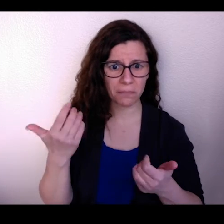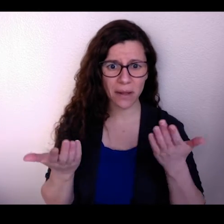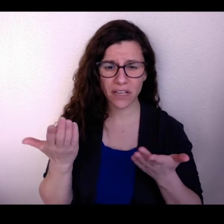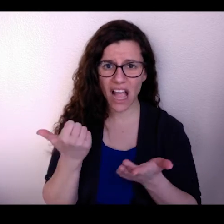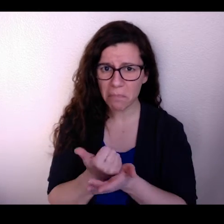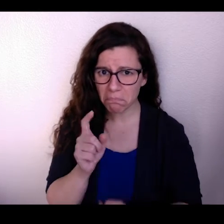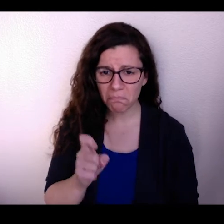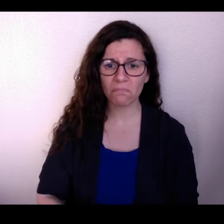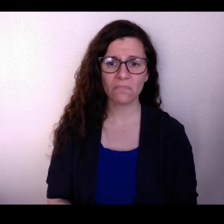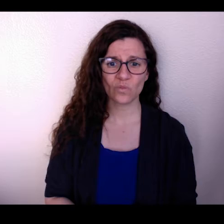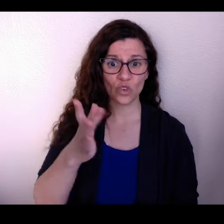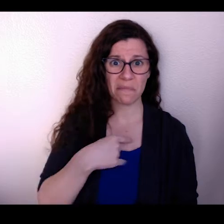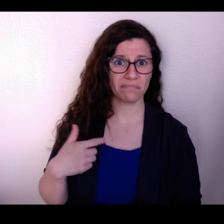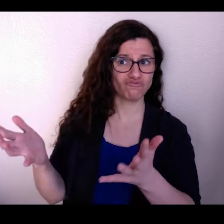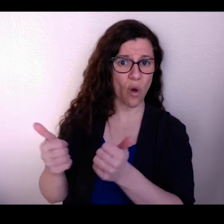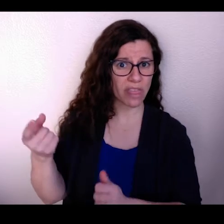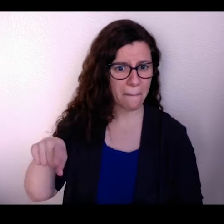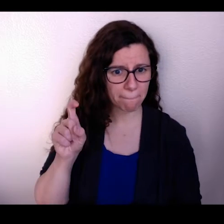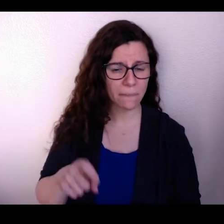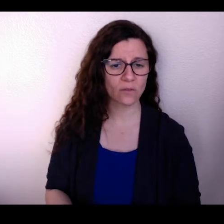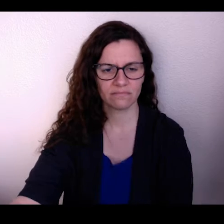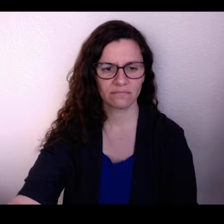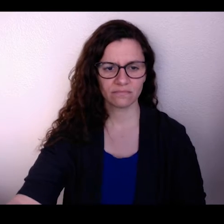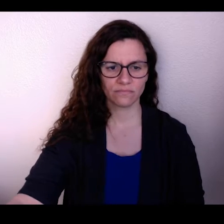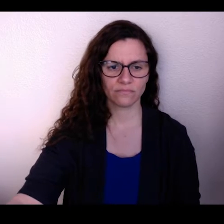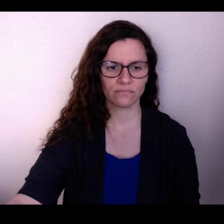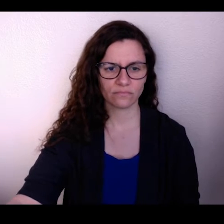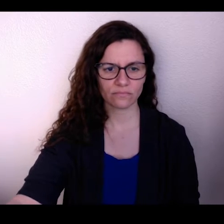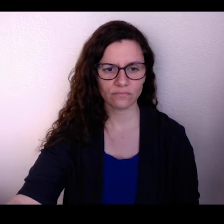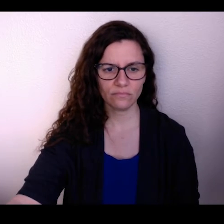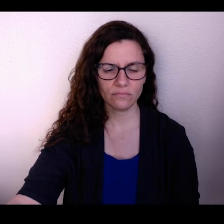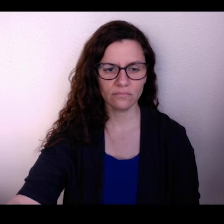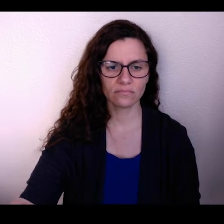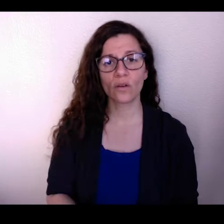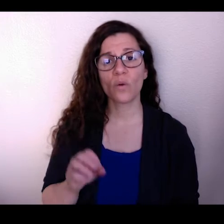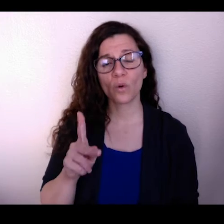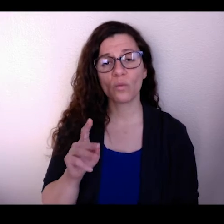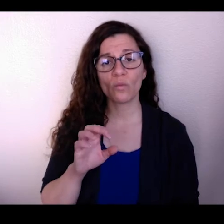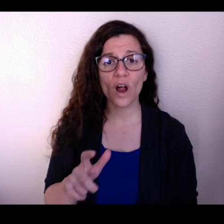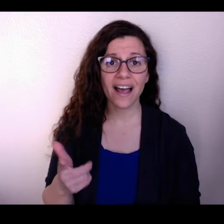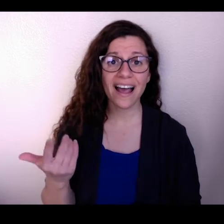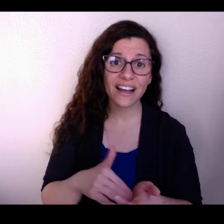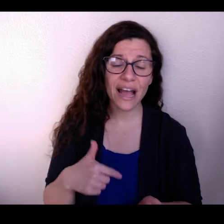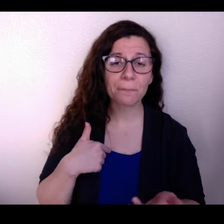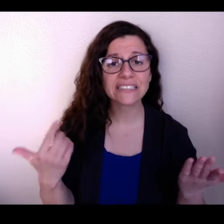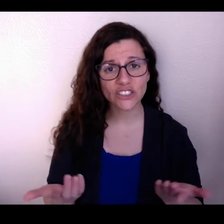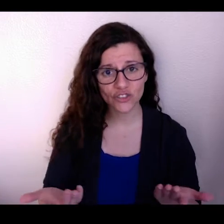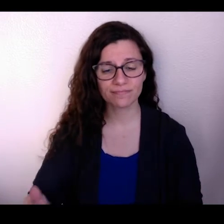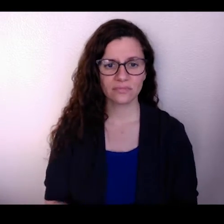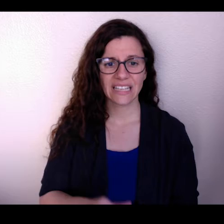Yeah. Is there any way I could maybe help? Would you like me to talk to her? Okay.